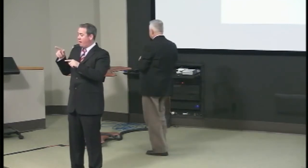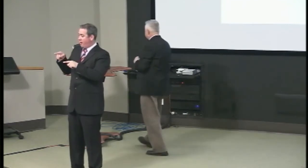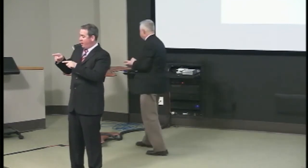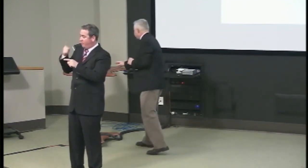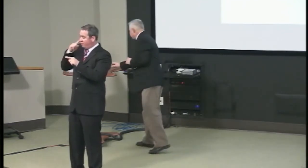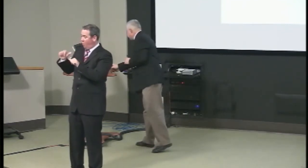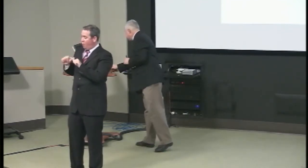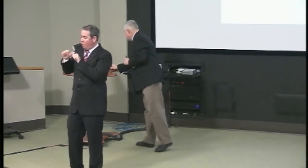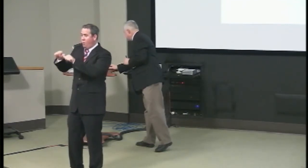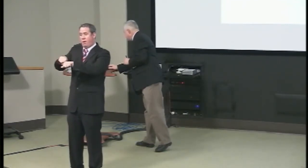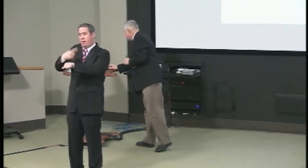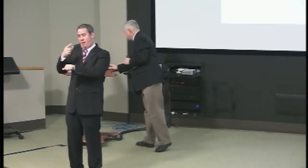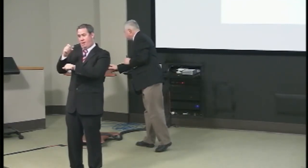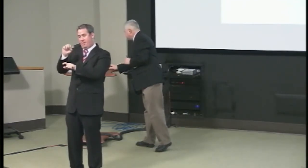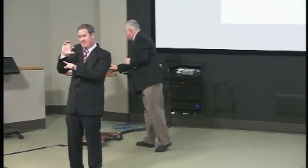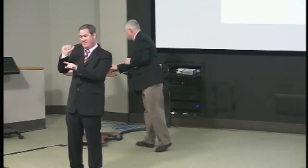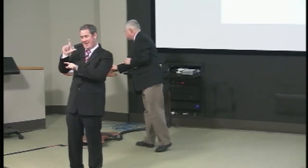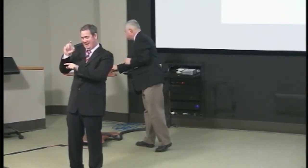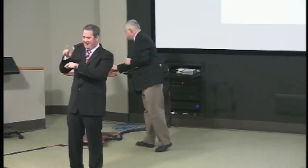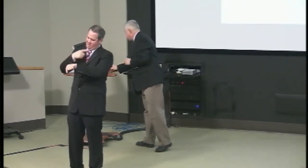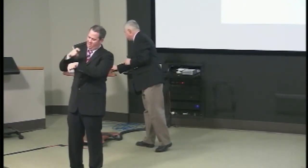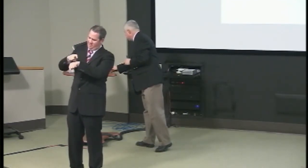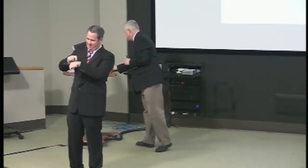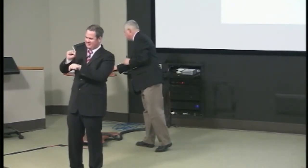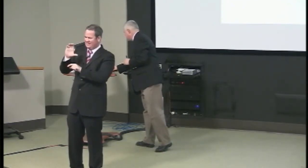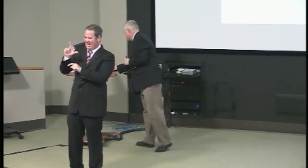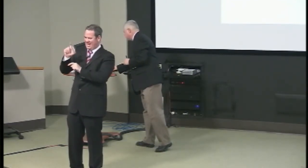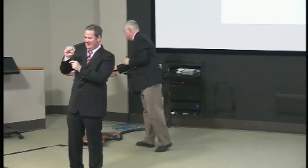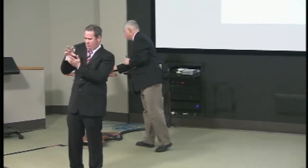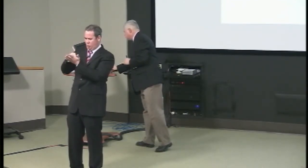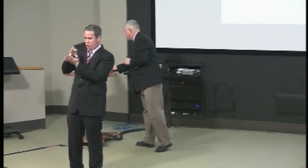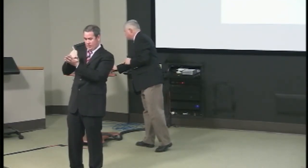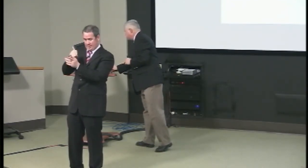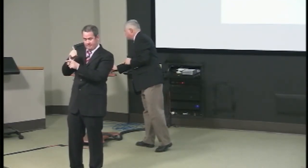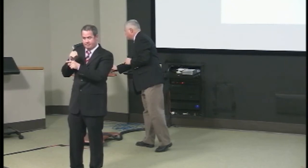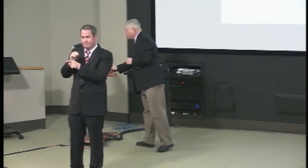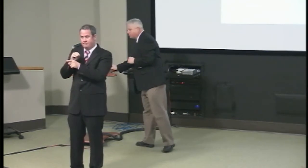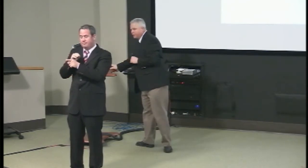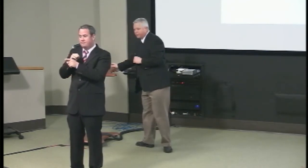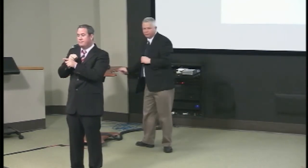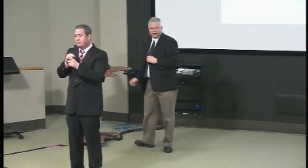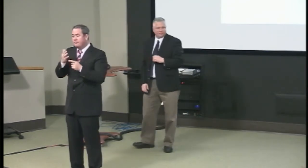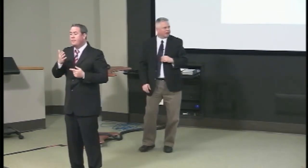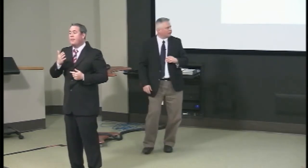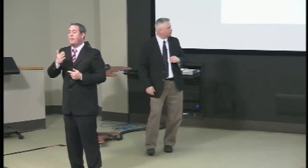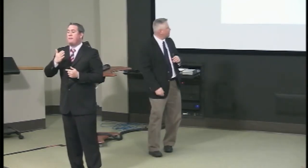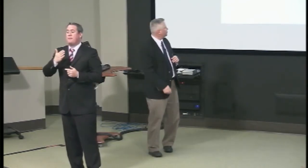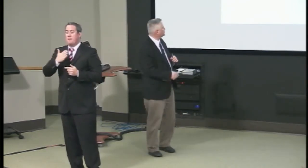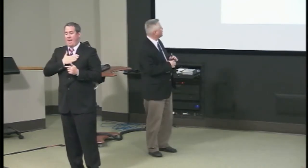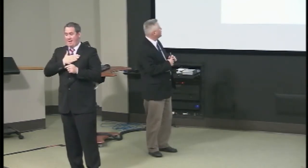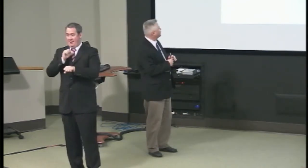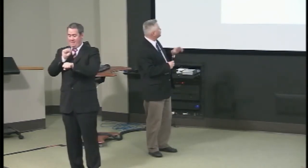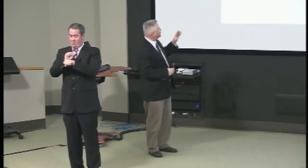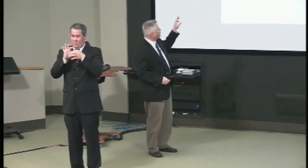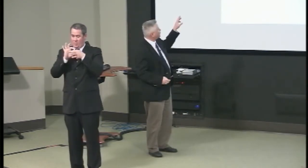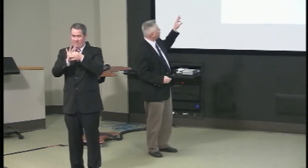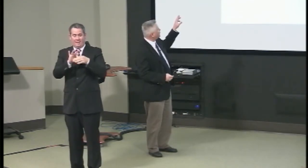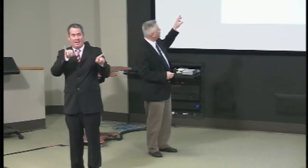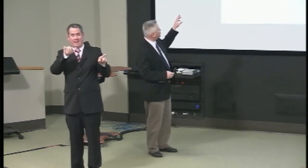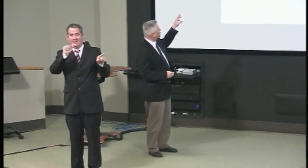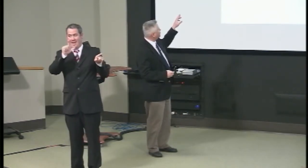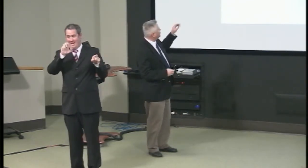we were doing at the Yale Child Studies, the Yale Center for the Study of Learning and Attention with Ben and Sally Shaywitz, to look